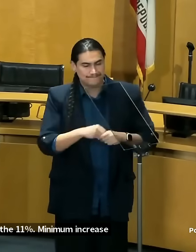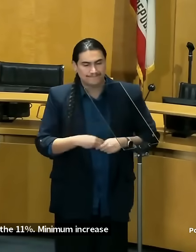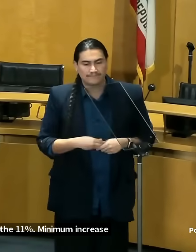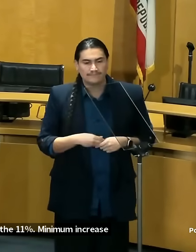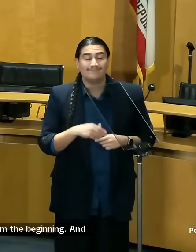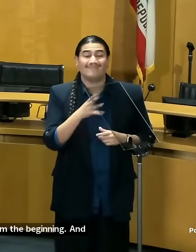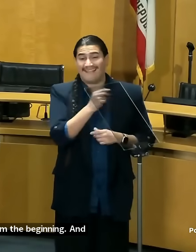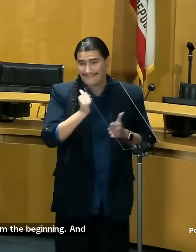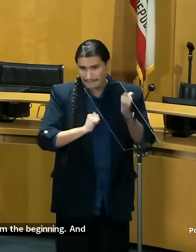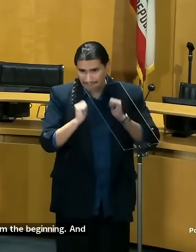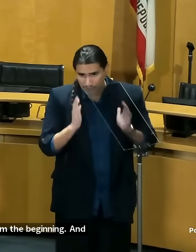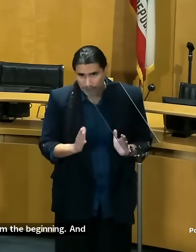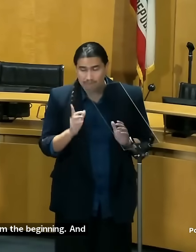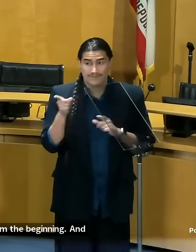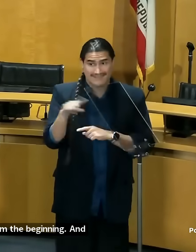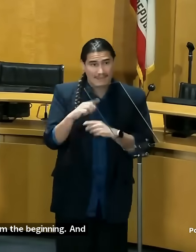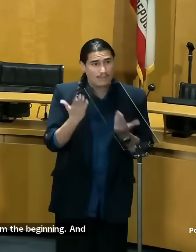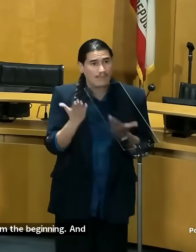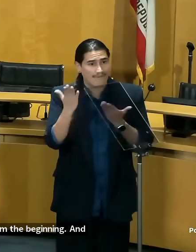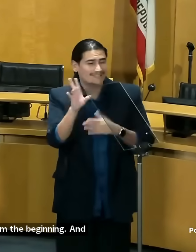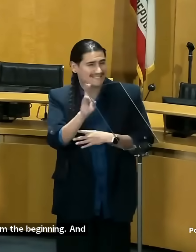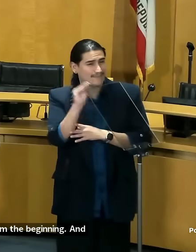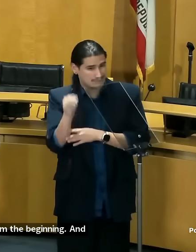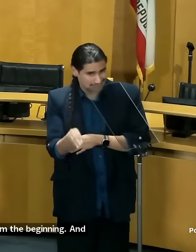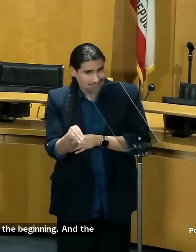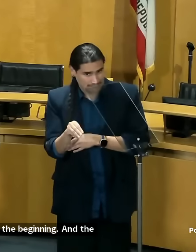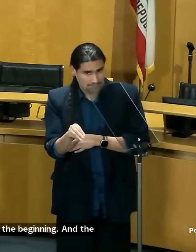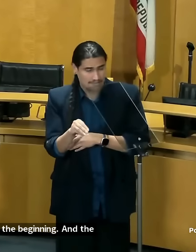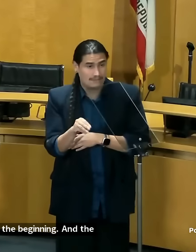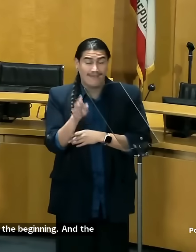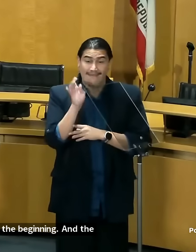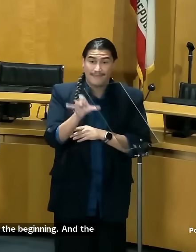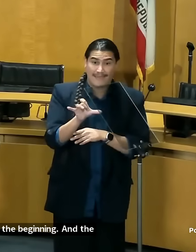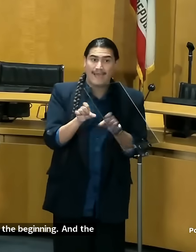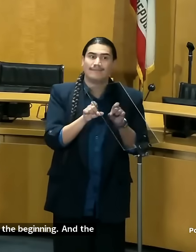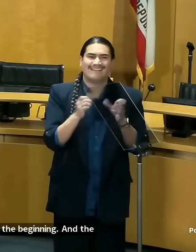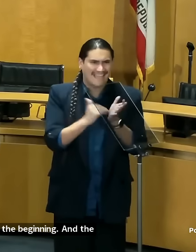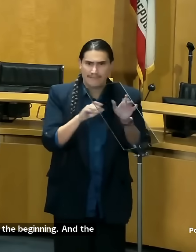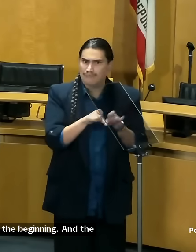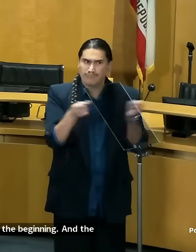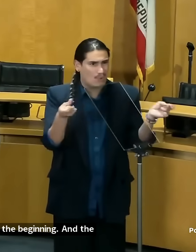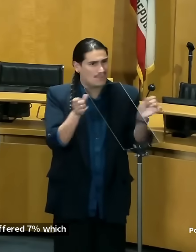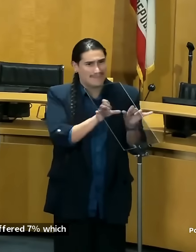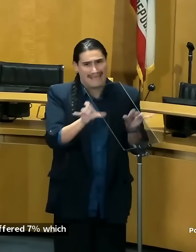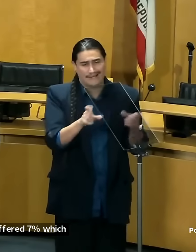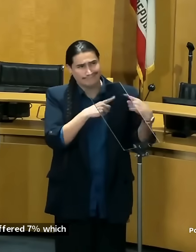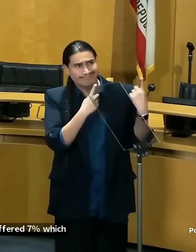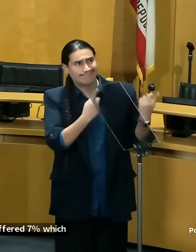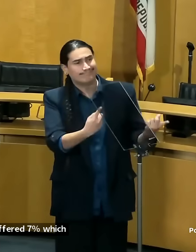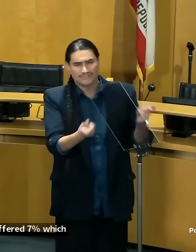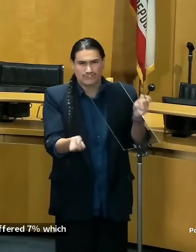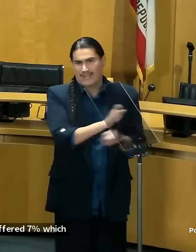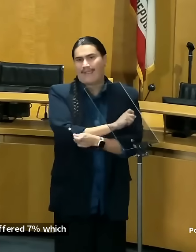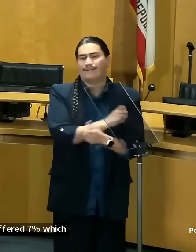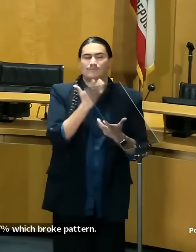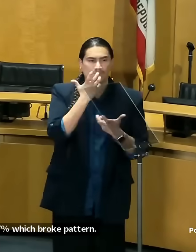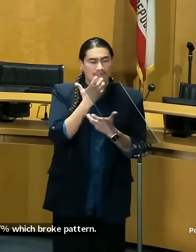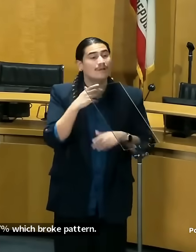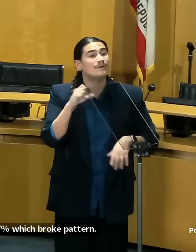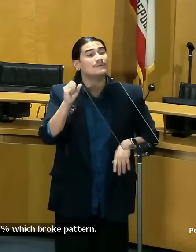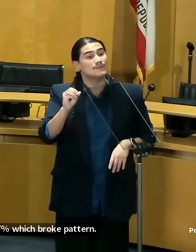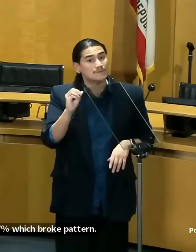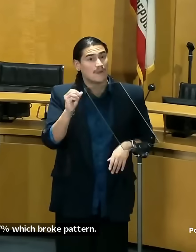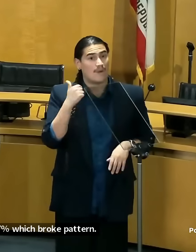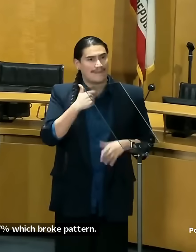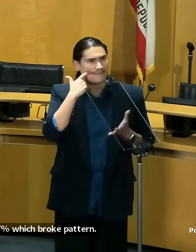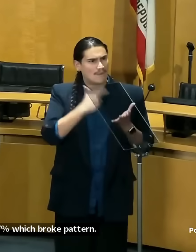And the performers were offered 7%, which broke pattern. And over again, there were things that we